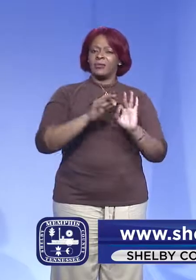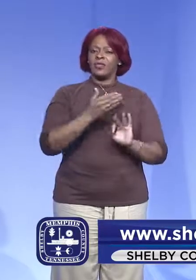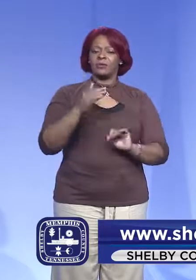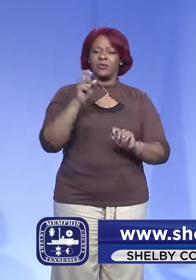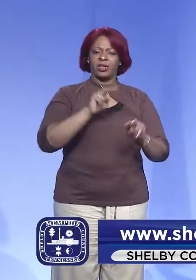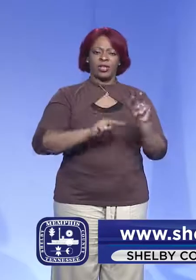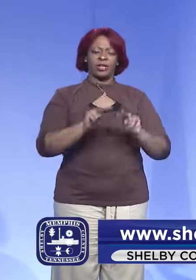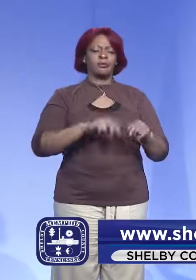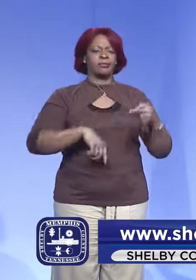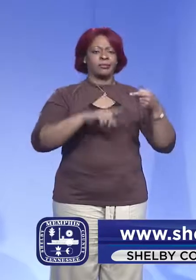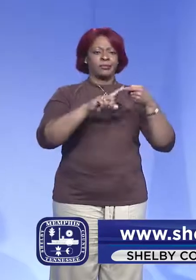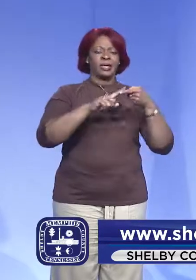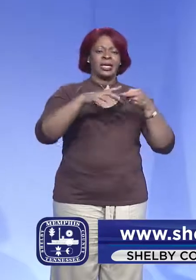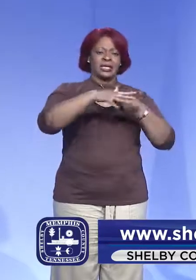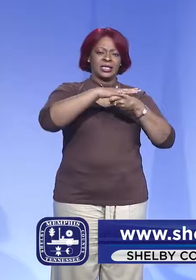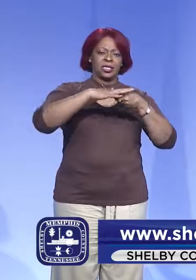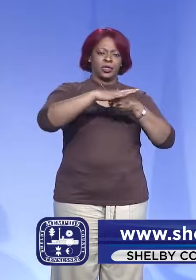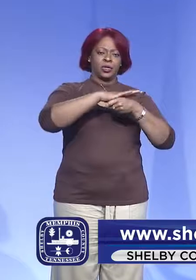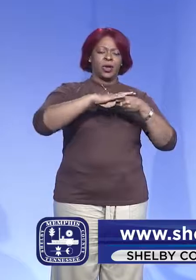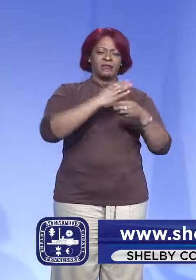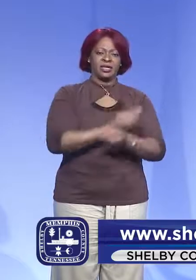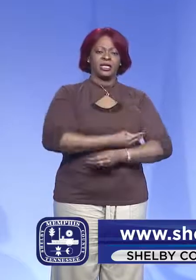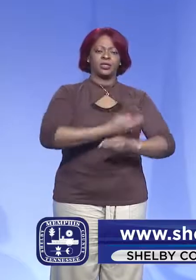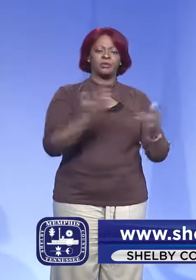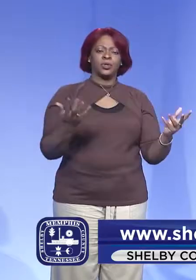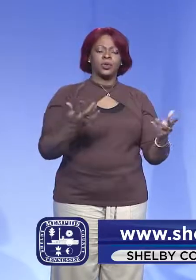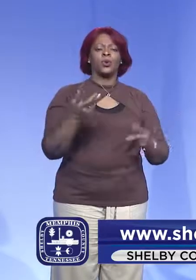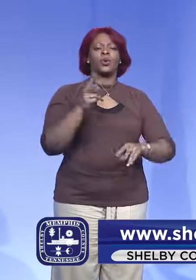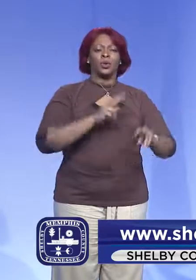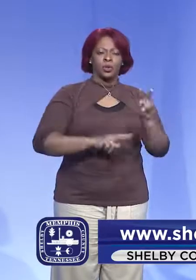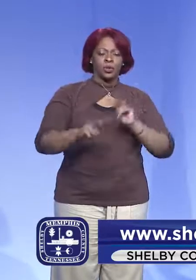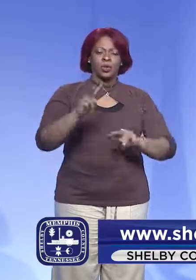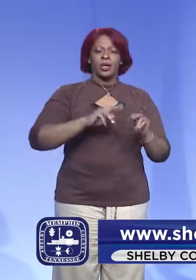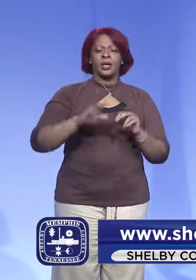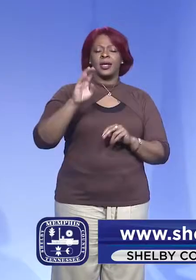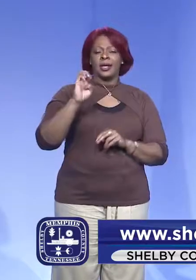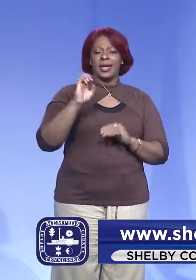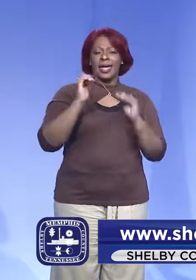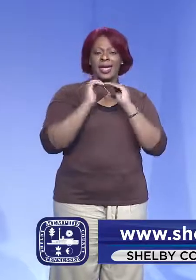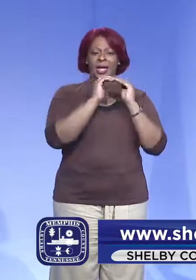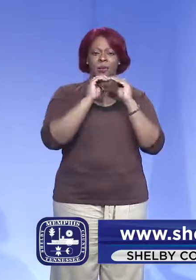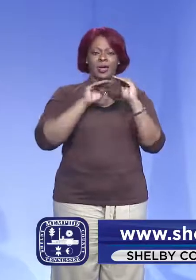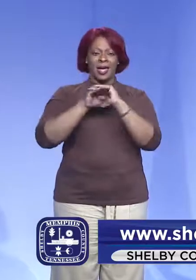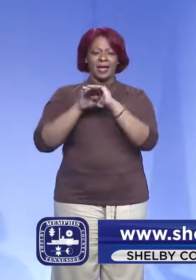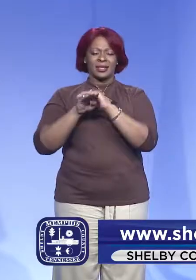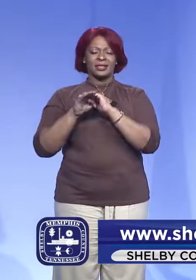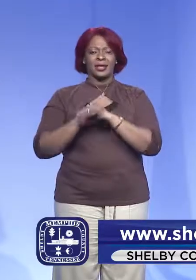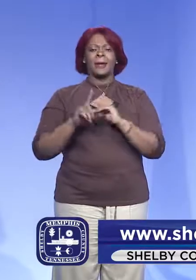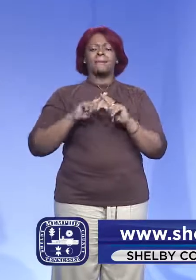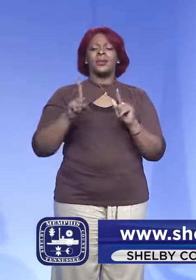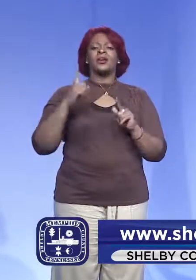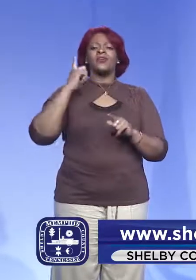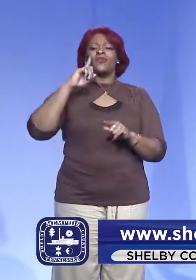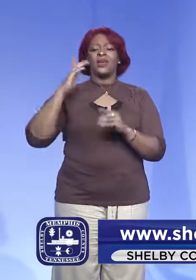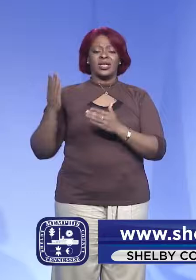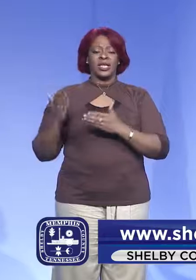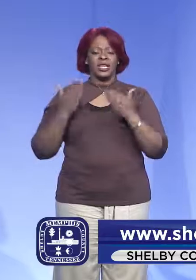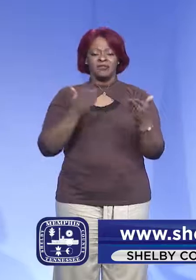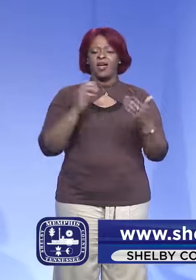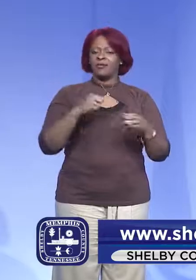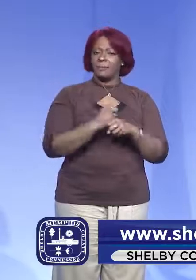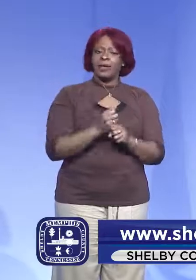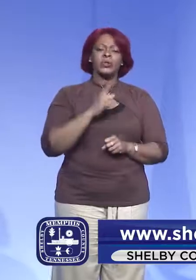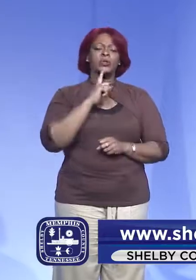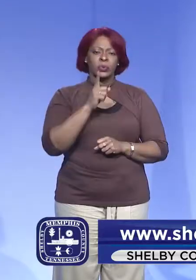at. One is geographic distribution. We are looking at the equity component, but from a delivery perspective, we have to